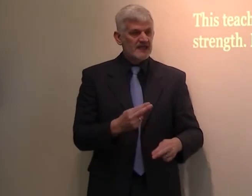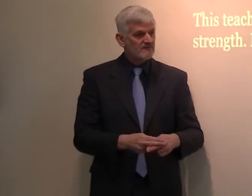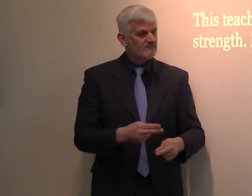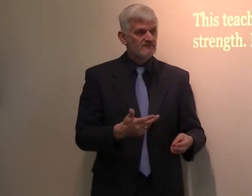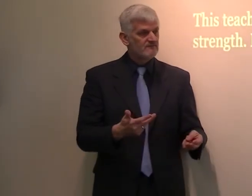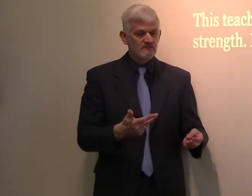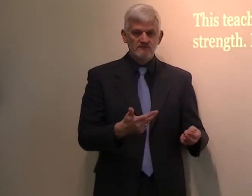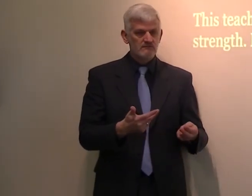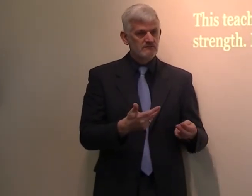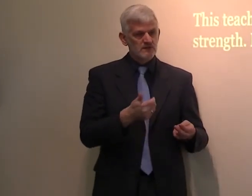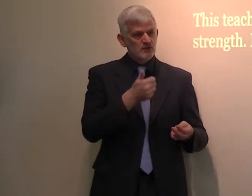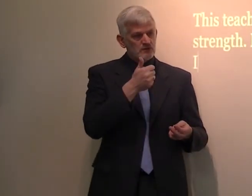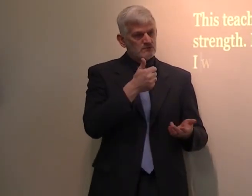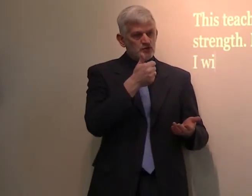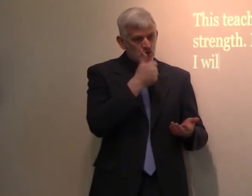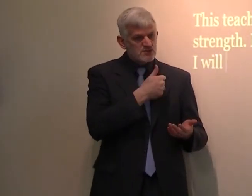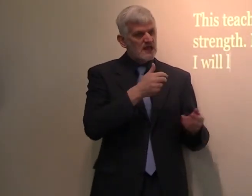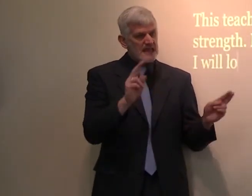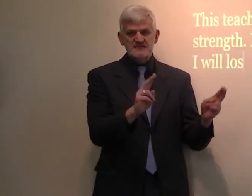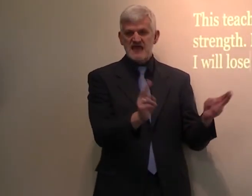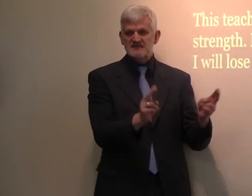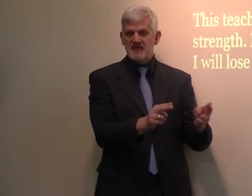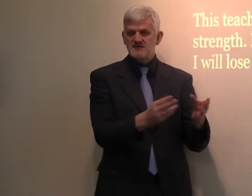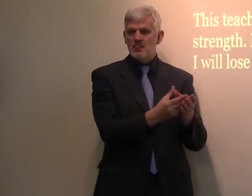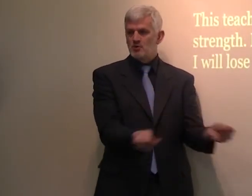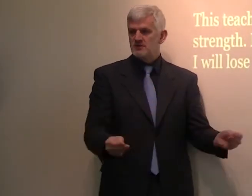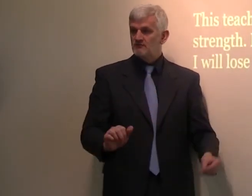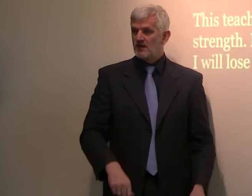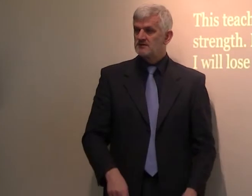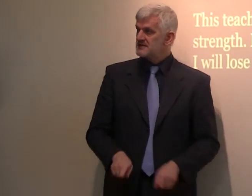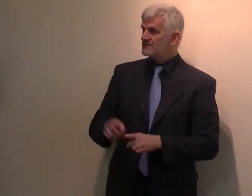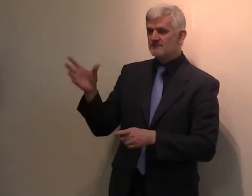it. So the Lord is saying to the Church of Sardis and to each one of us,